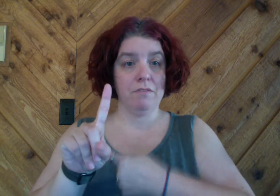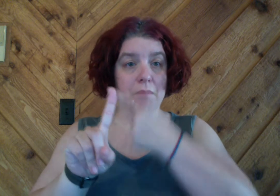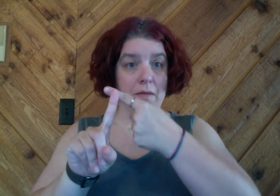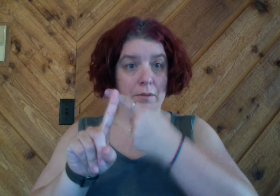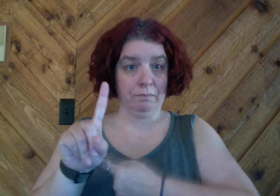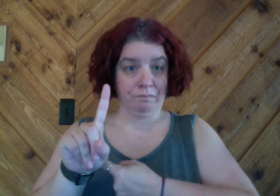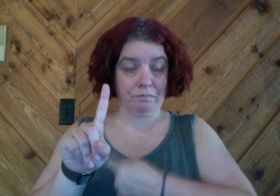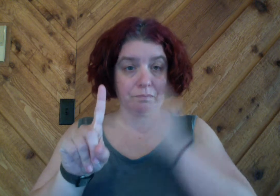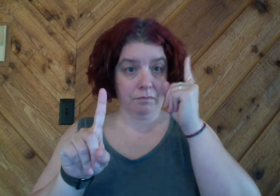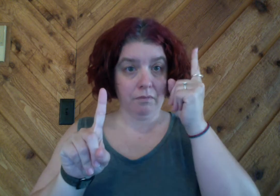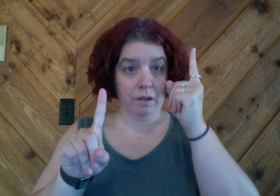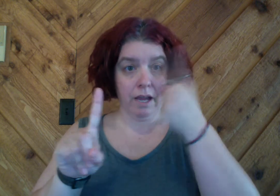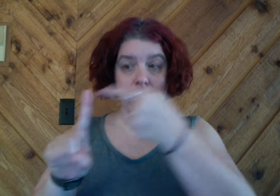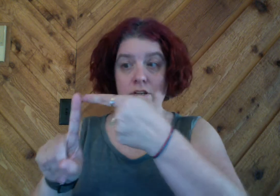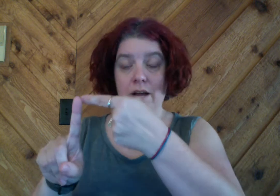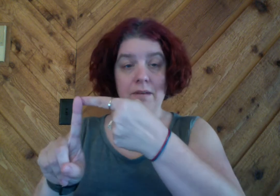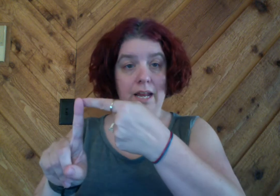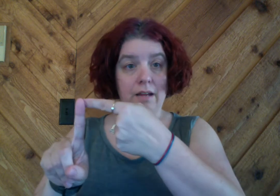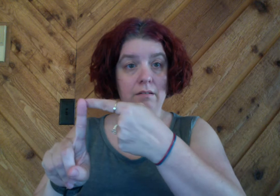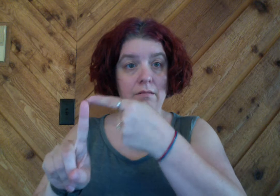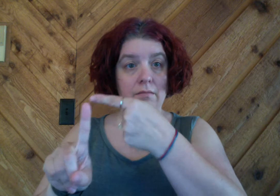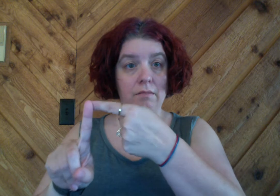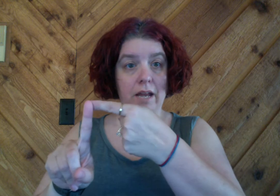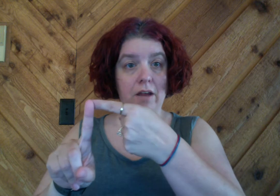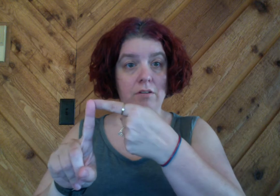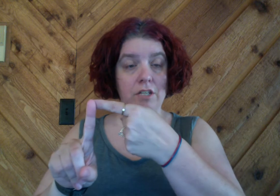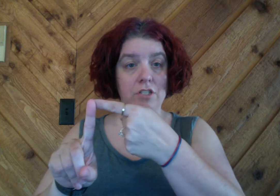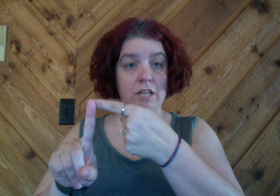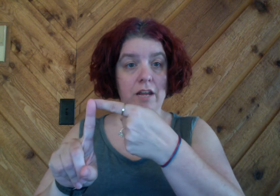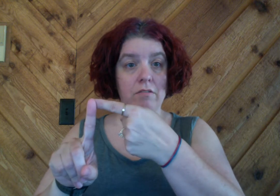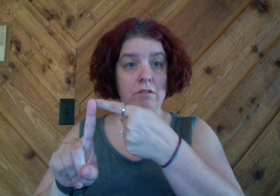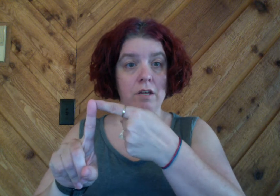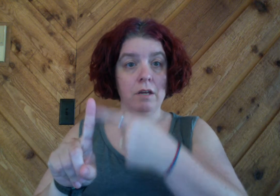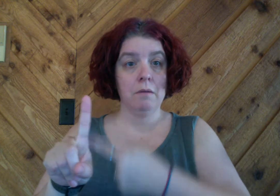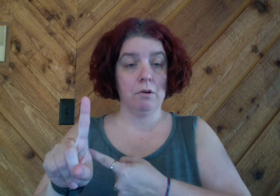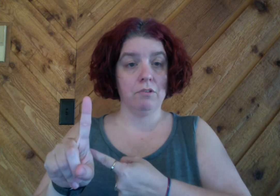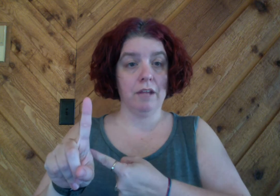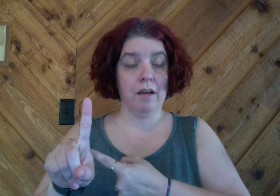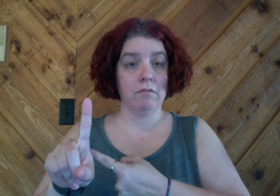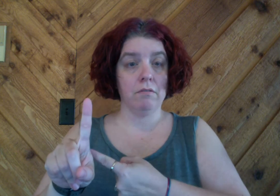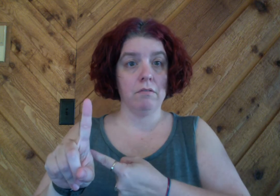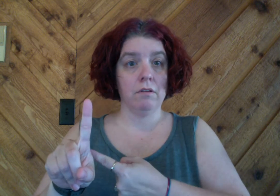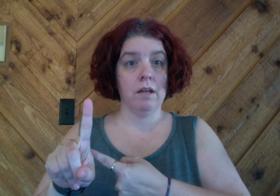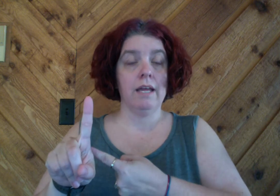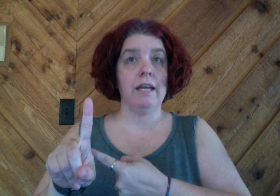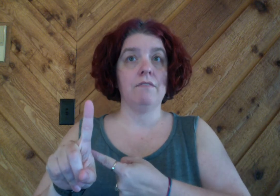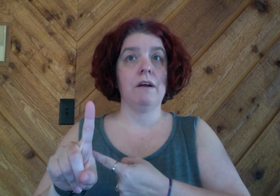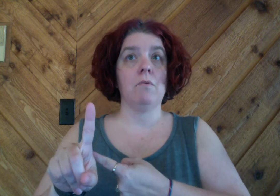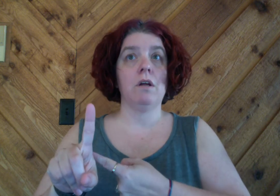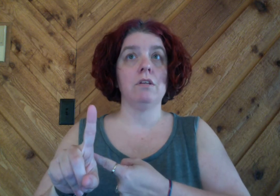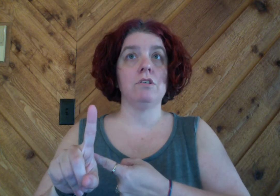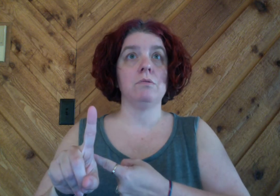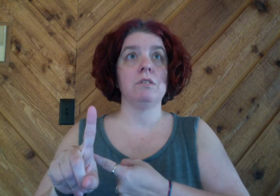month. Okay, your dominant hand, nail touches nail, pulls down. If I wanted to